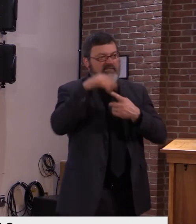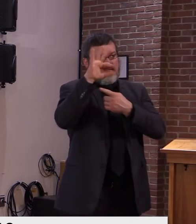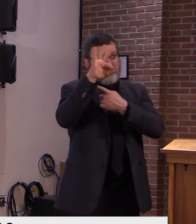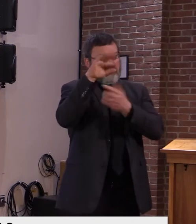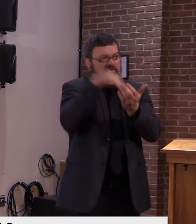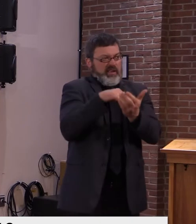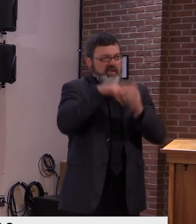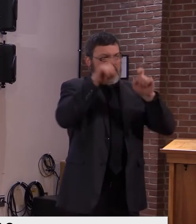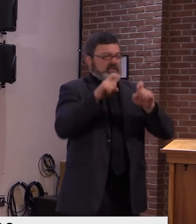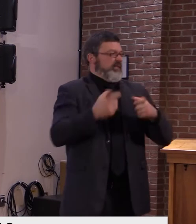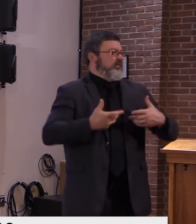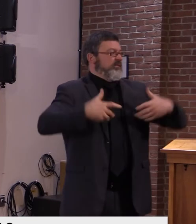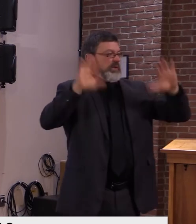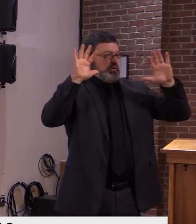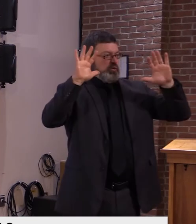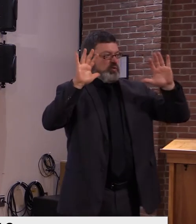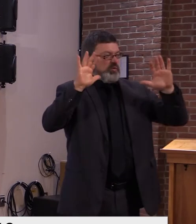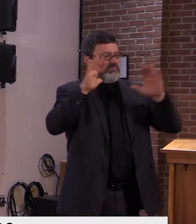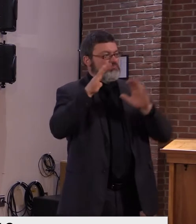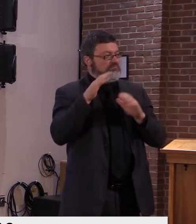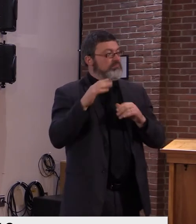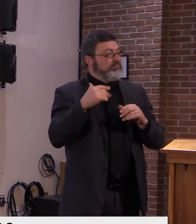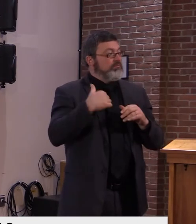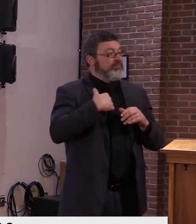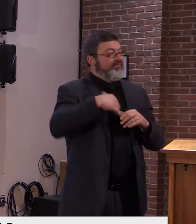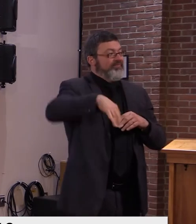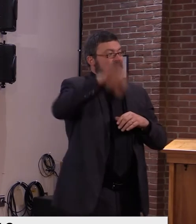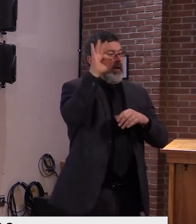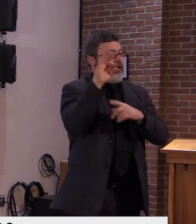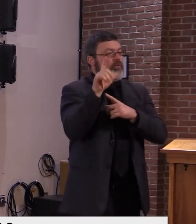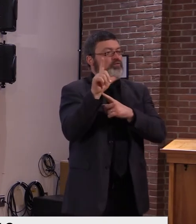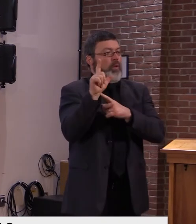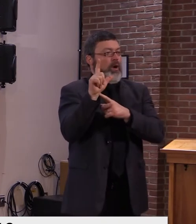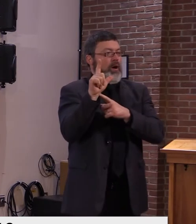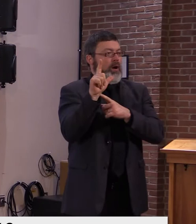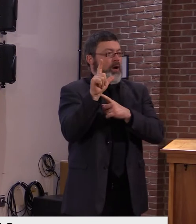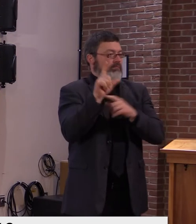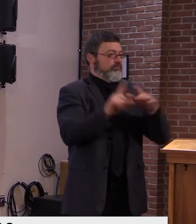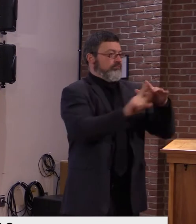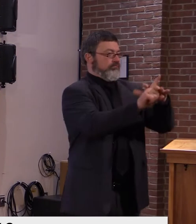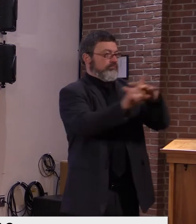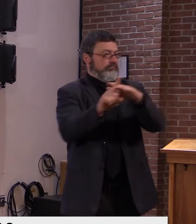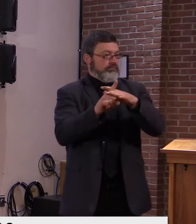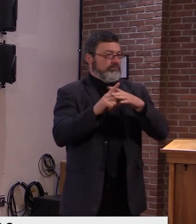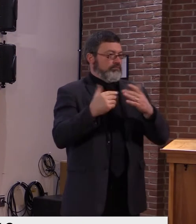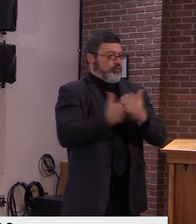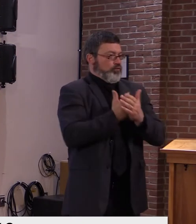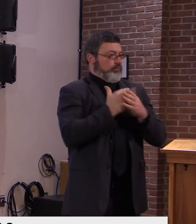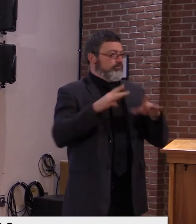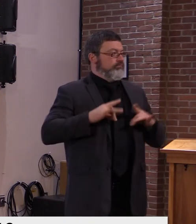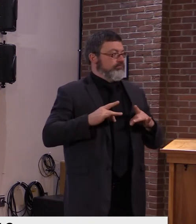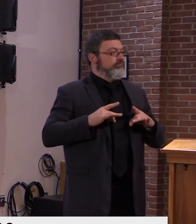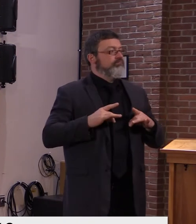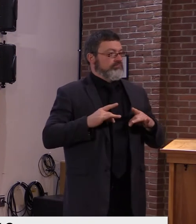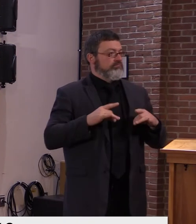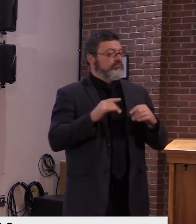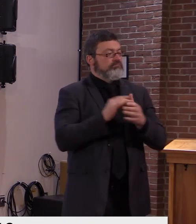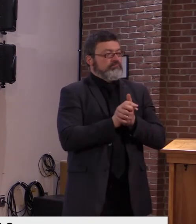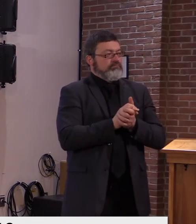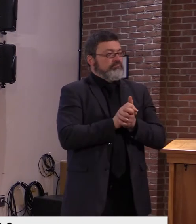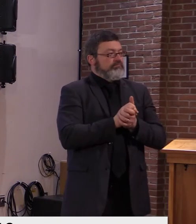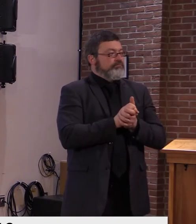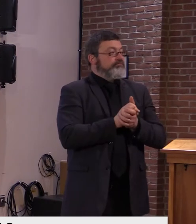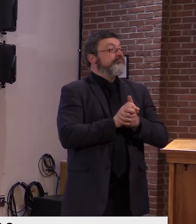tests identified 21 positive cases of COVID-19. The logistics behind the surveillance testing in schools are